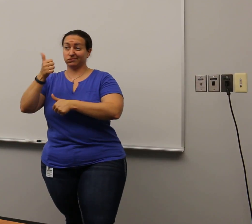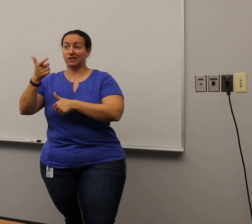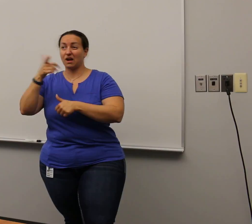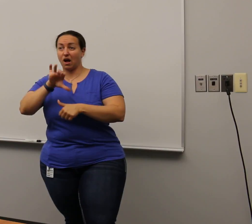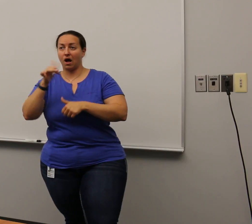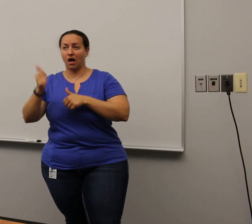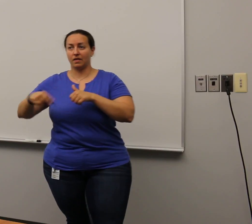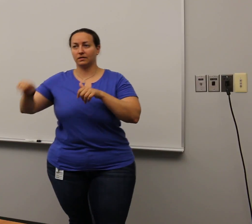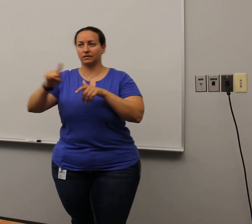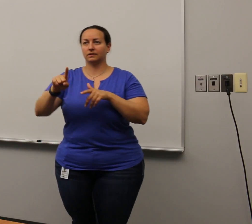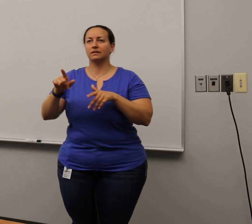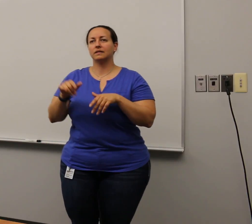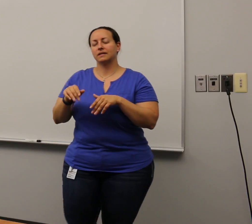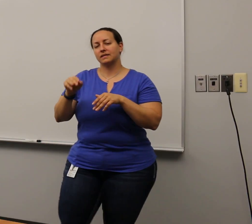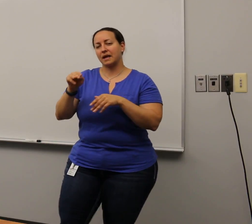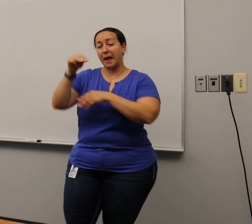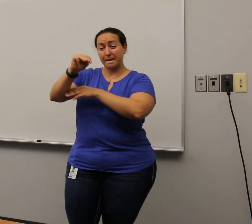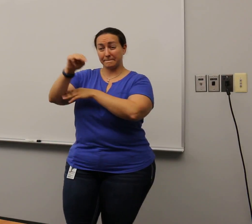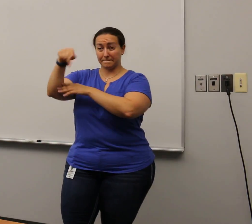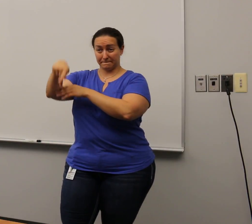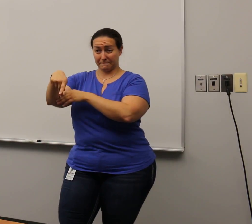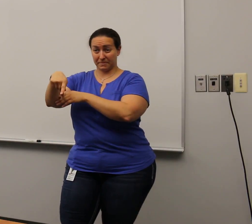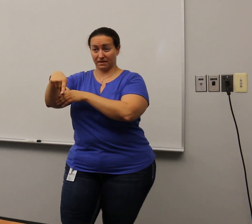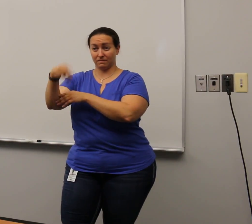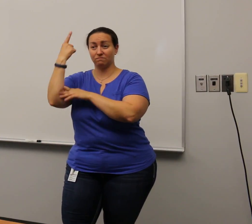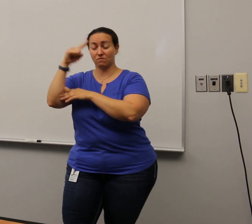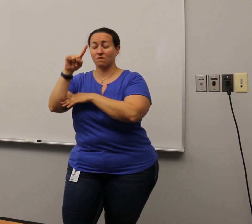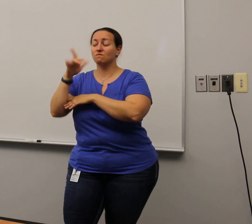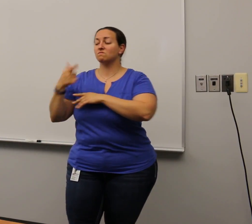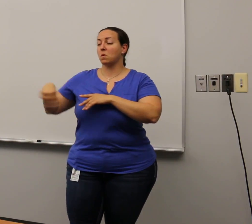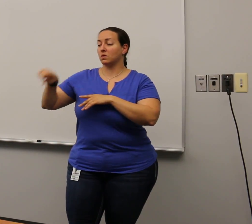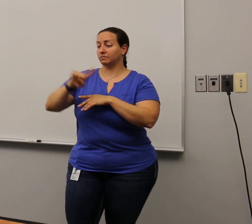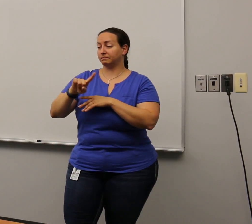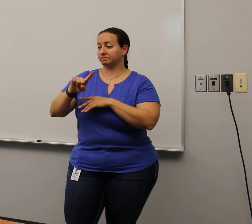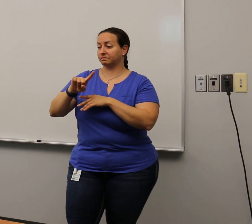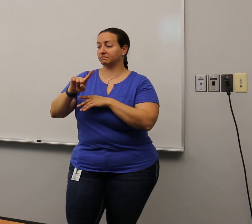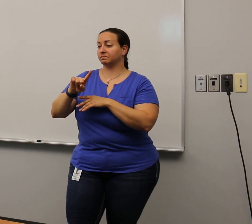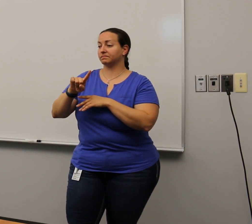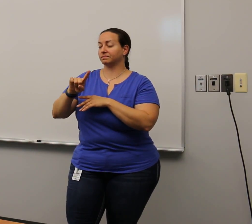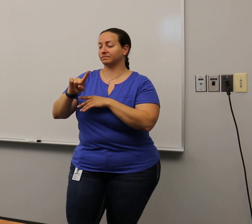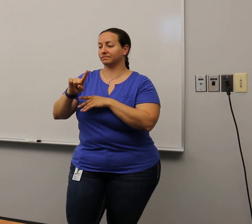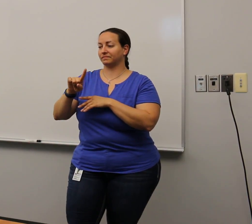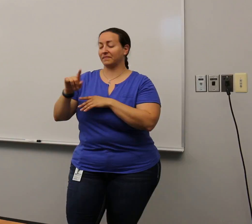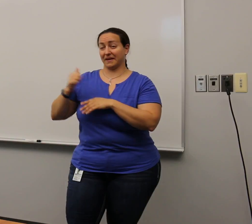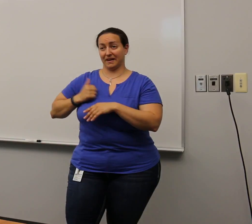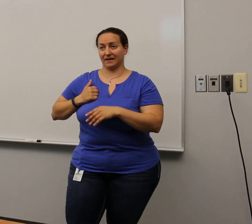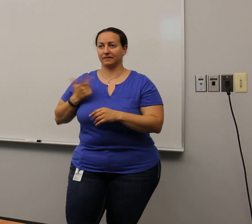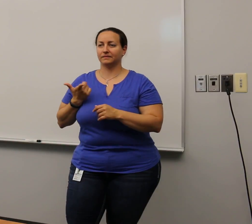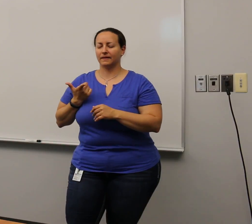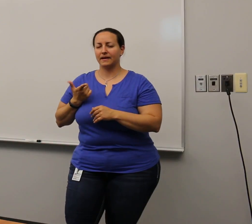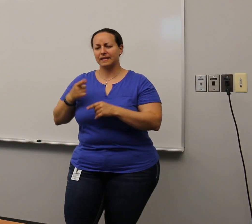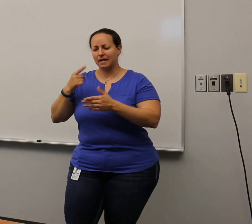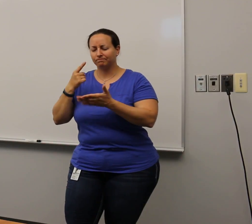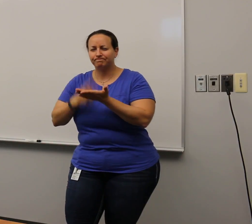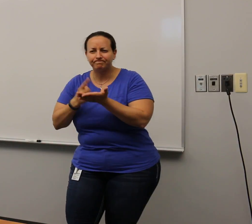are called Members of Parliament, or MPs for short. They gather to debate and pass laws in the House of Commons in